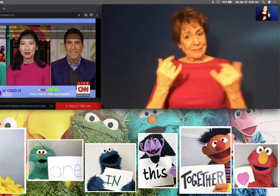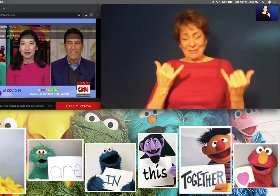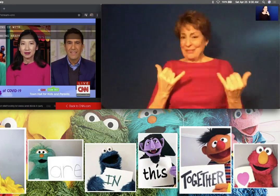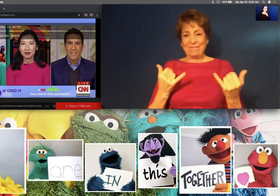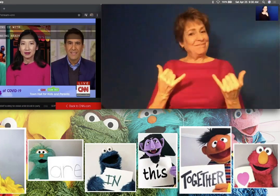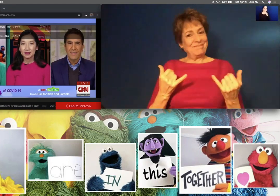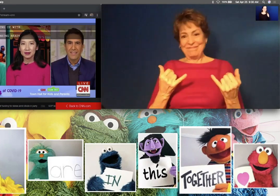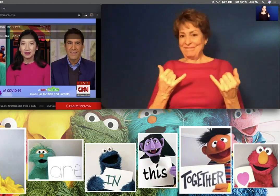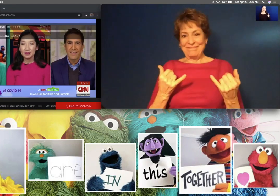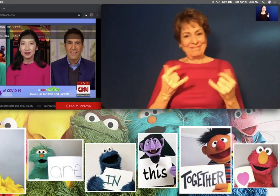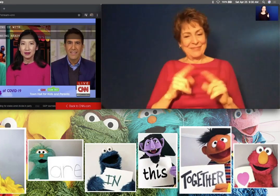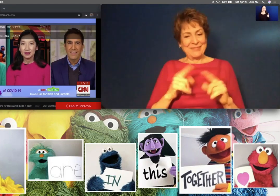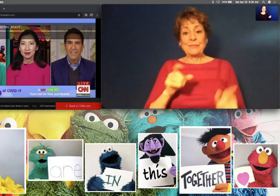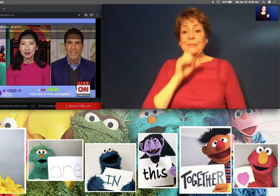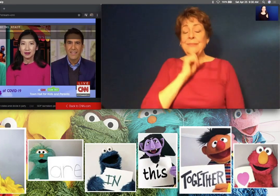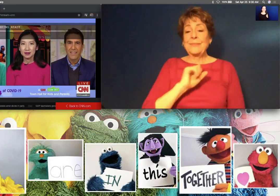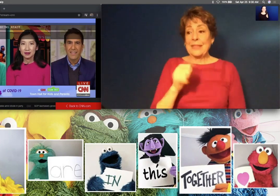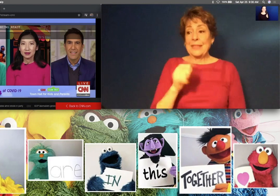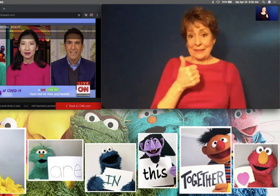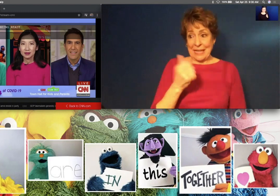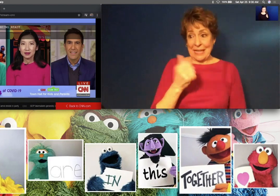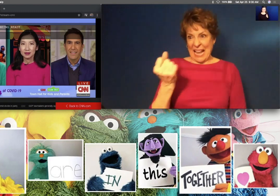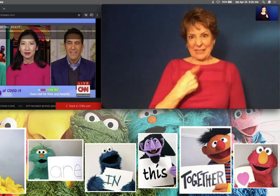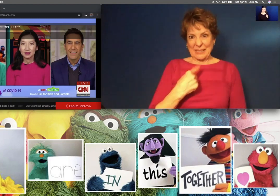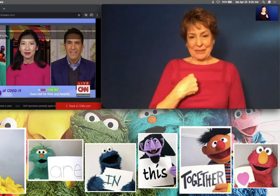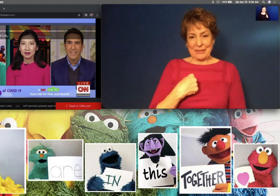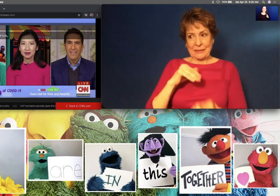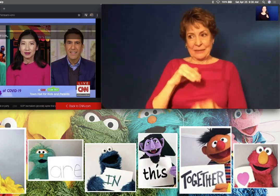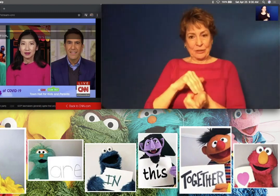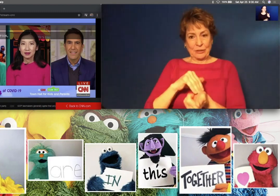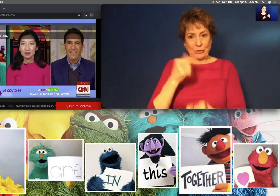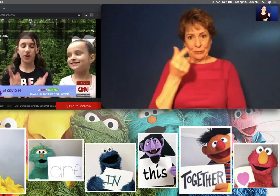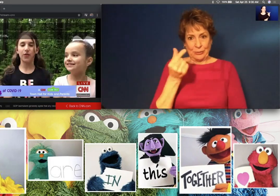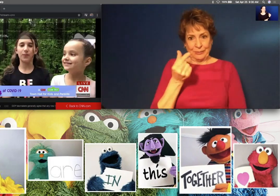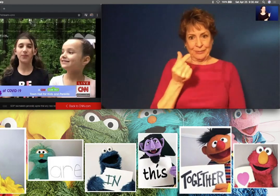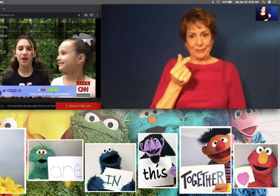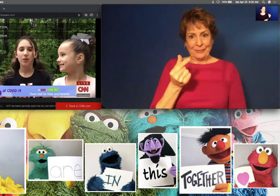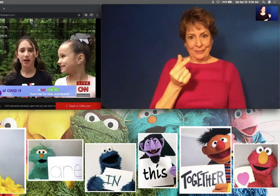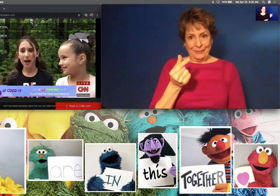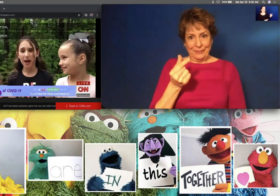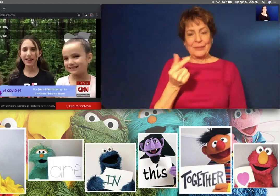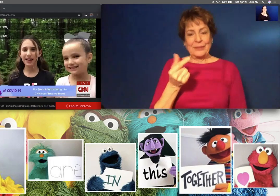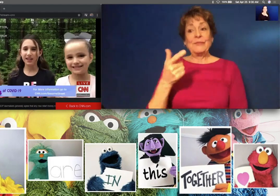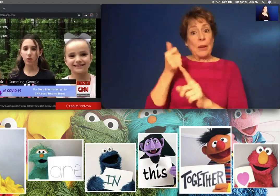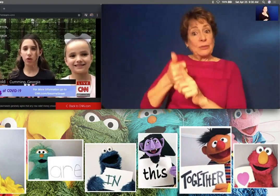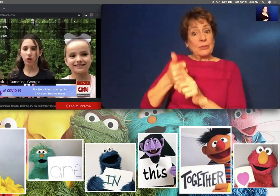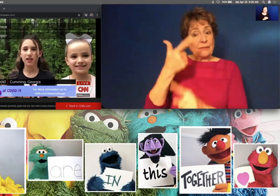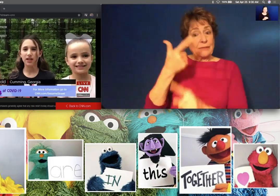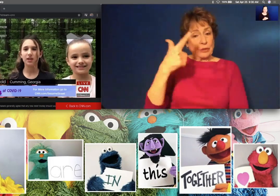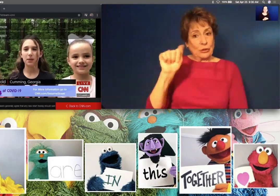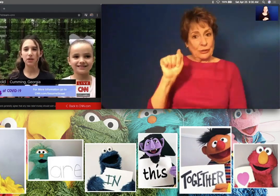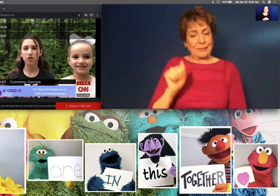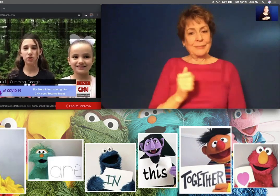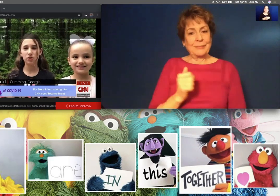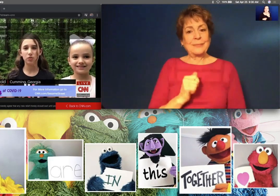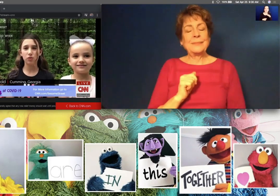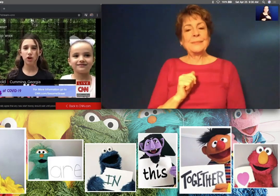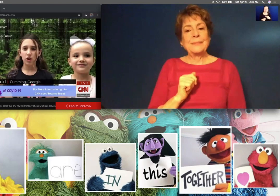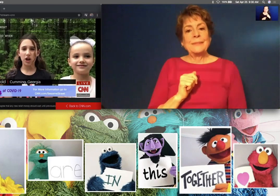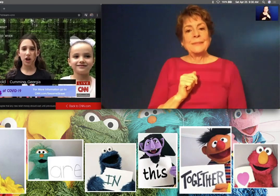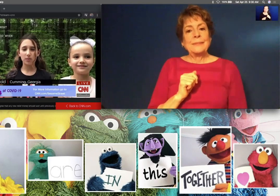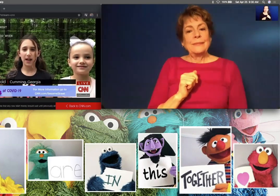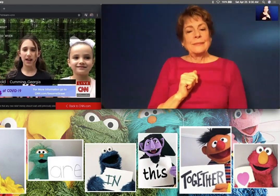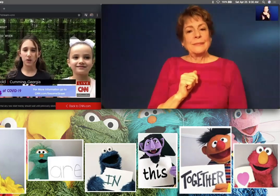has a great question about what to do when school reopens. When I'm back at school, is it better